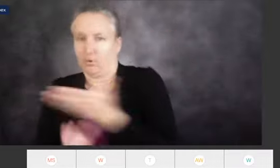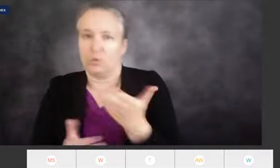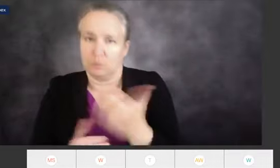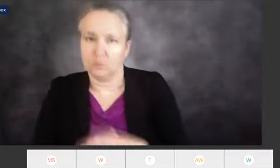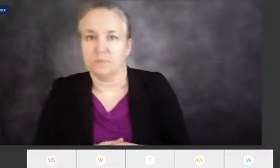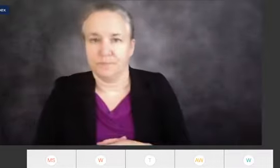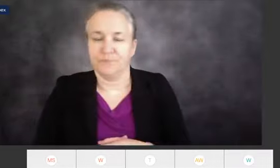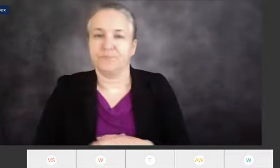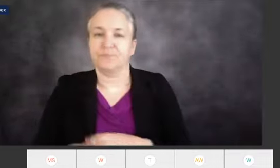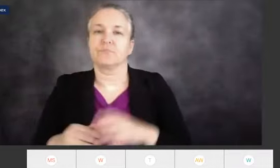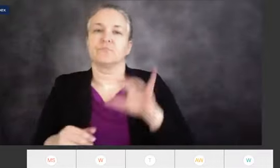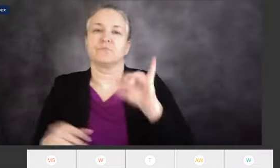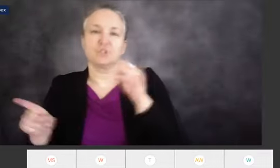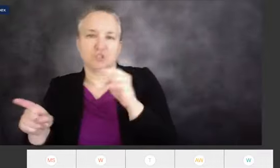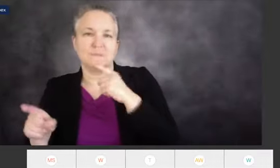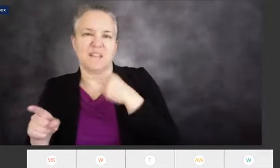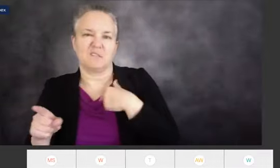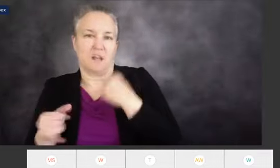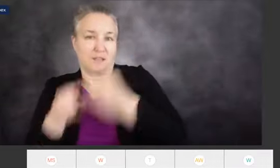Finish up with COVID.